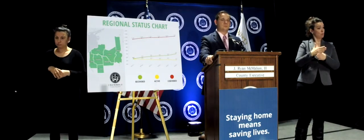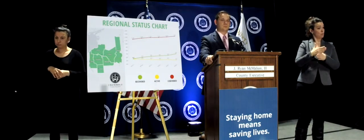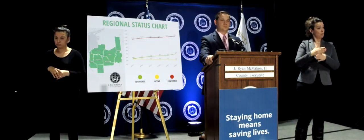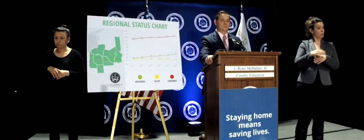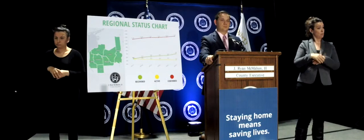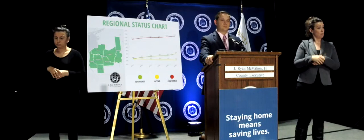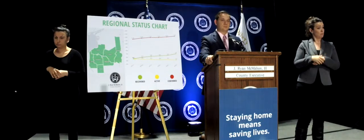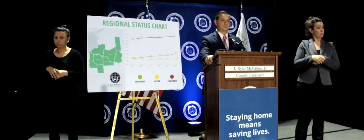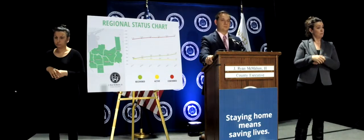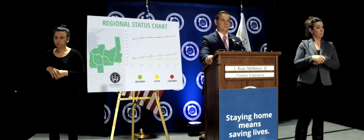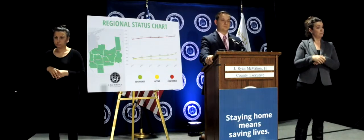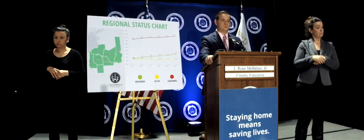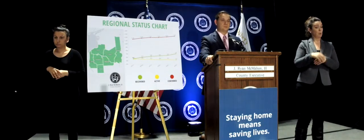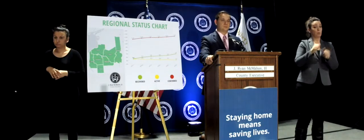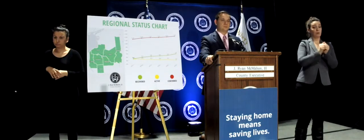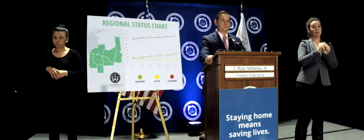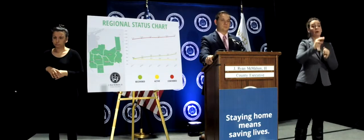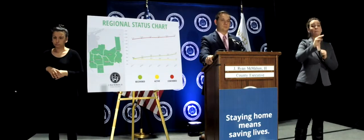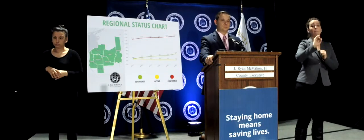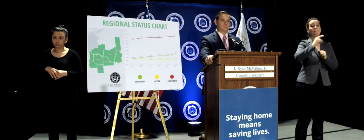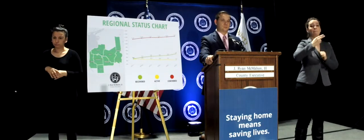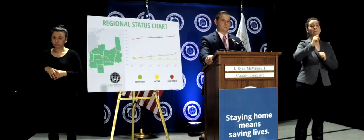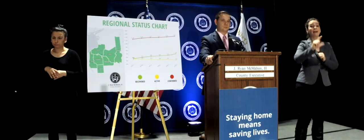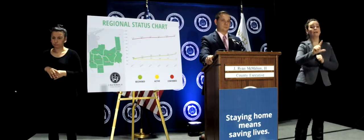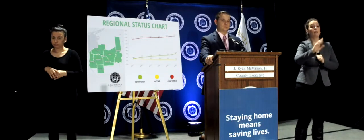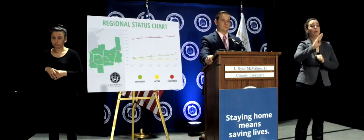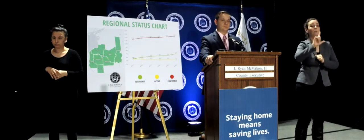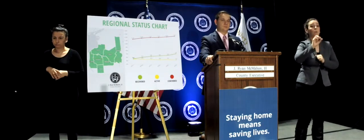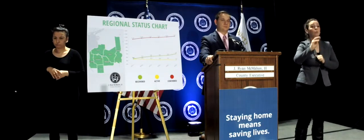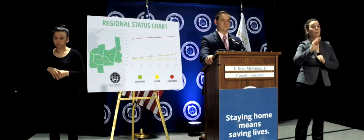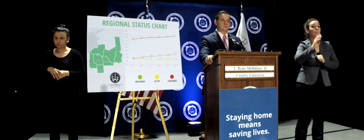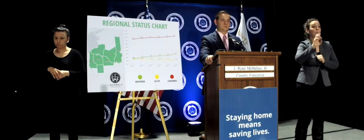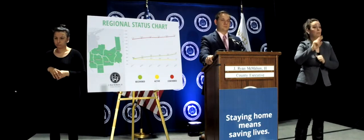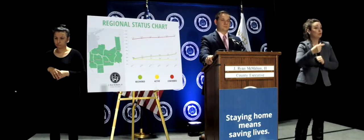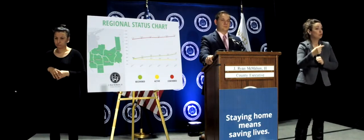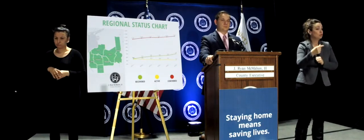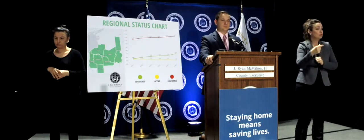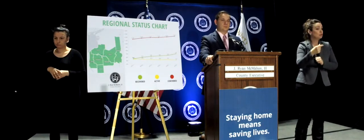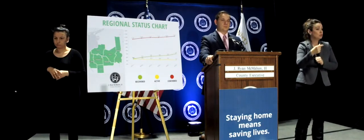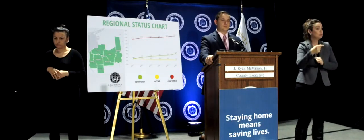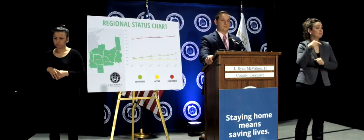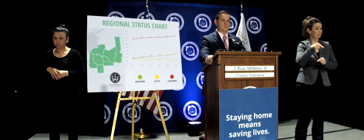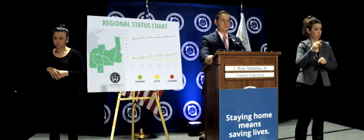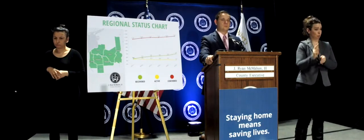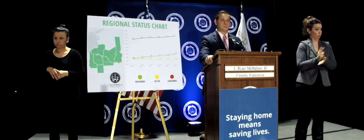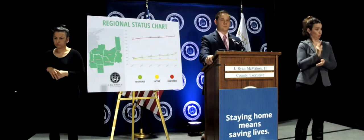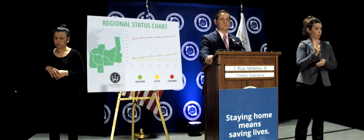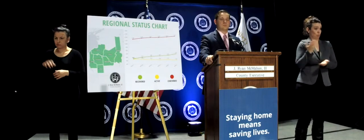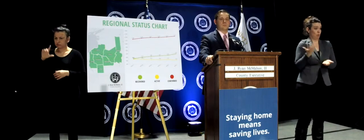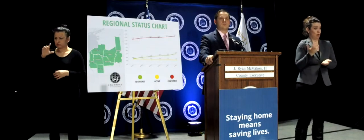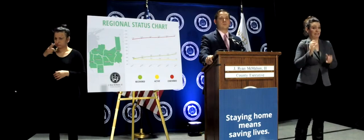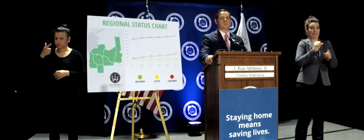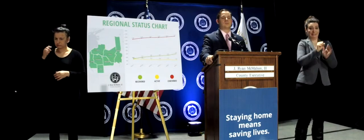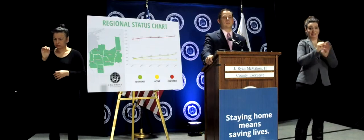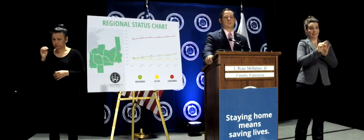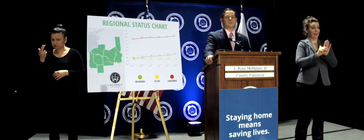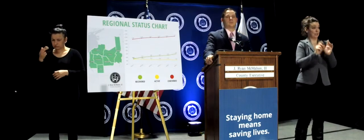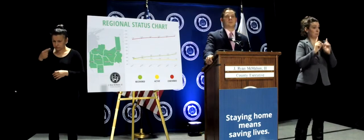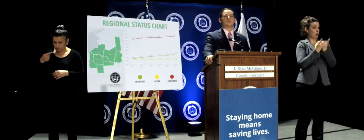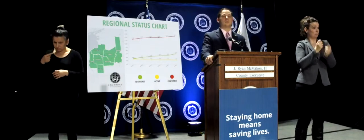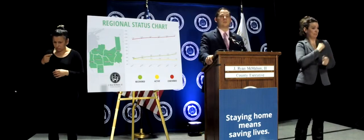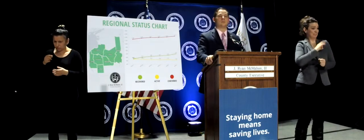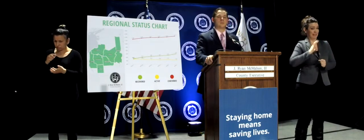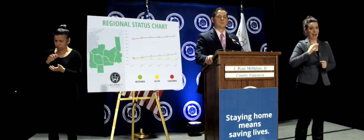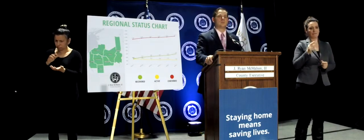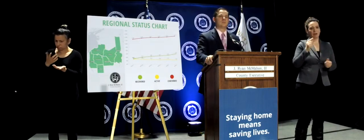program statewide using state health department personnel. You've alluded to a similar infrastructure being